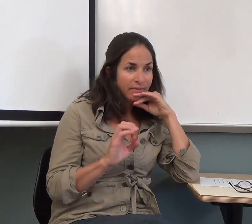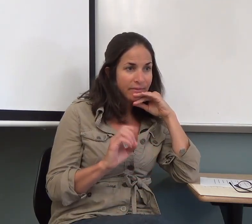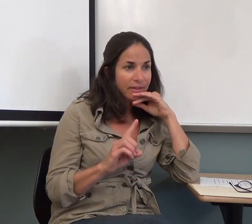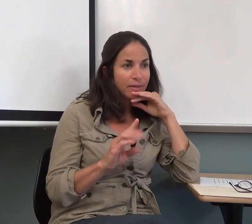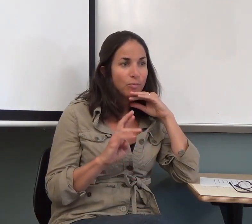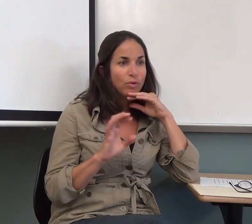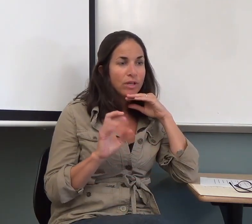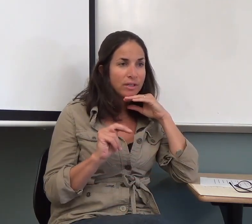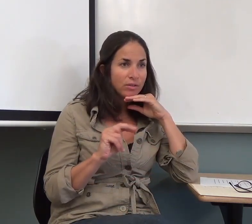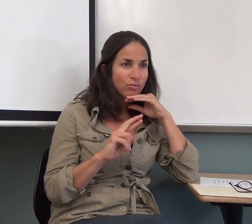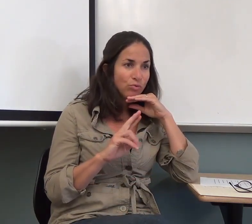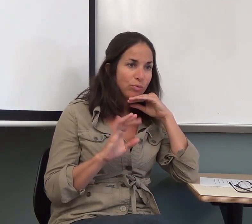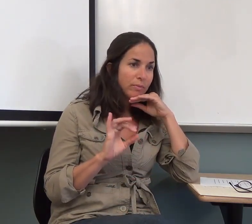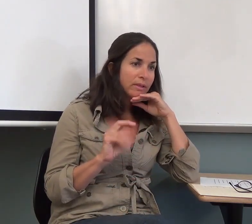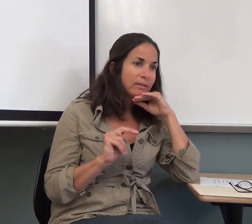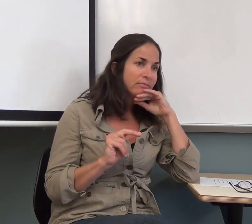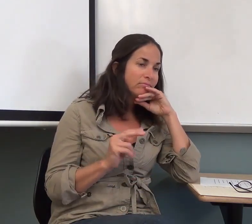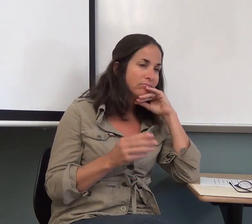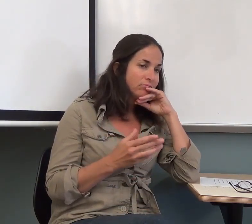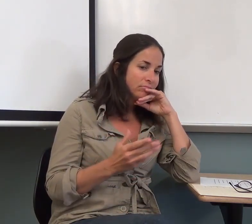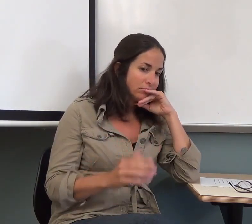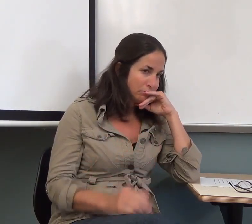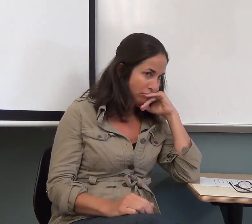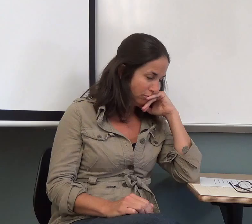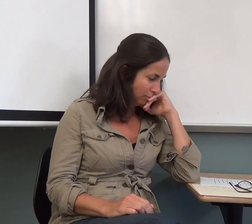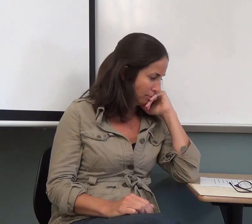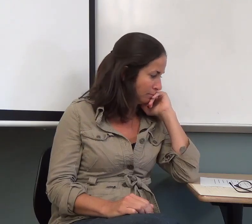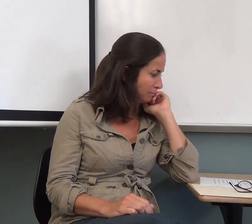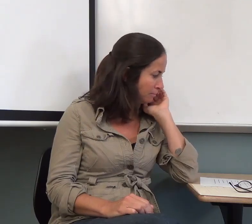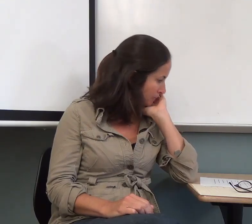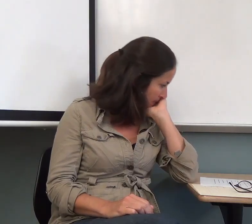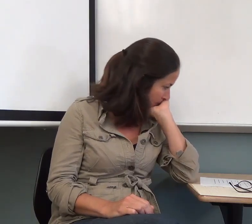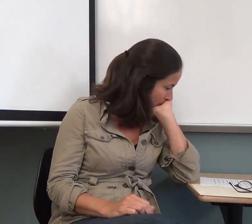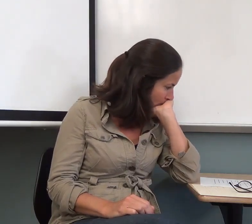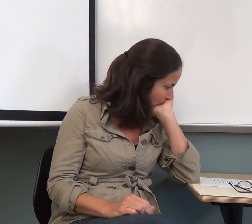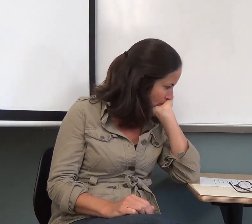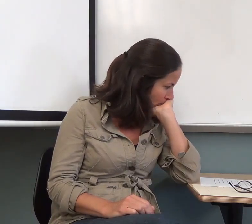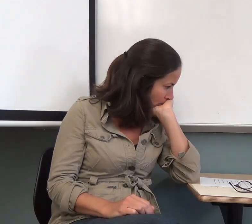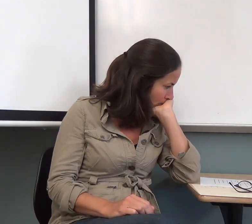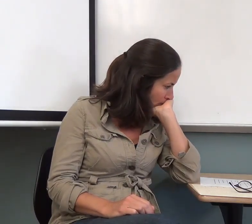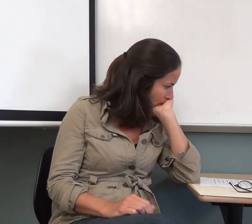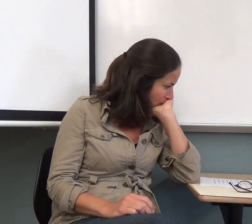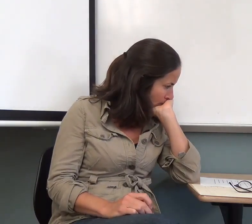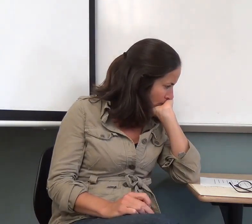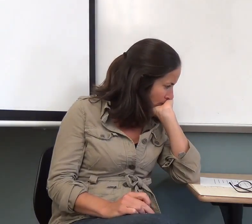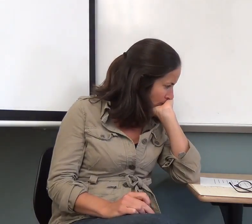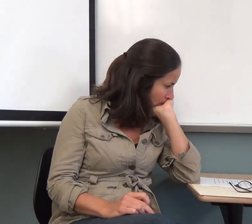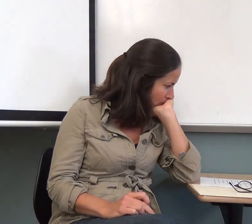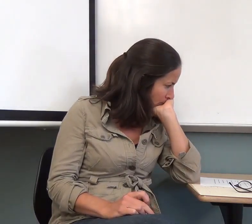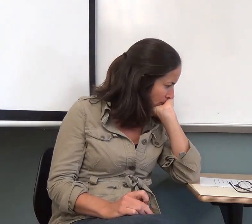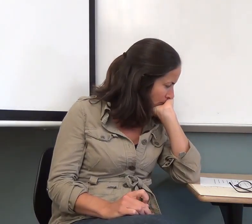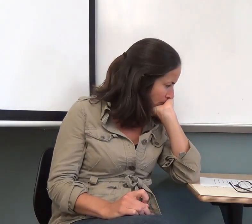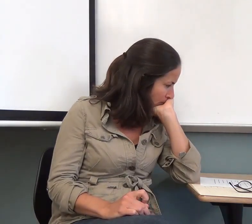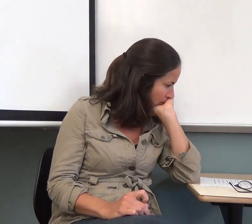Sebastian? Absent. Elvis? Here. Amanda? Here. Jessica? Here.